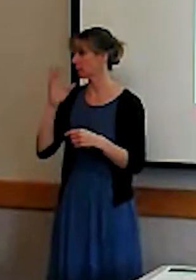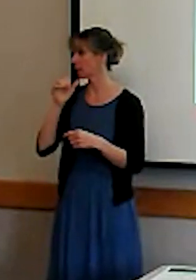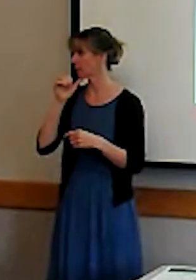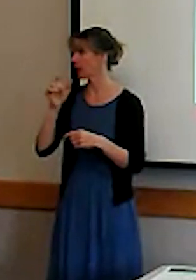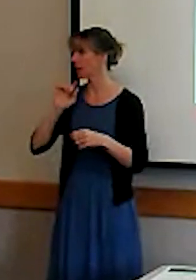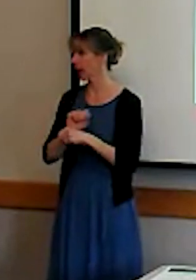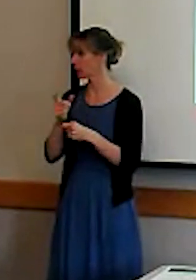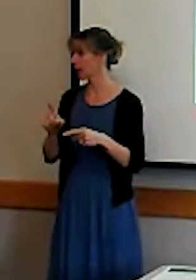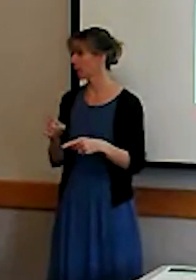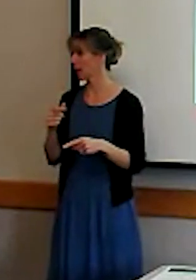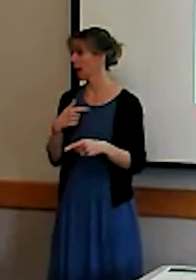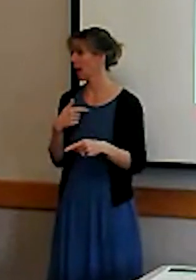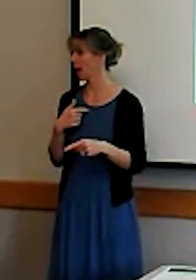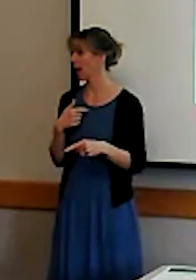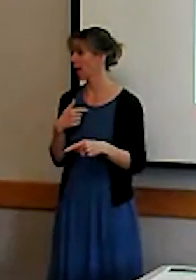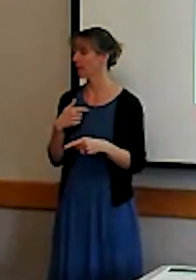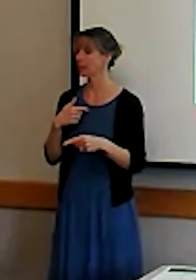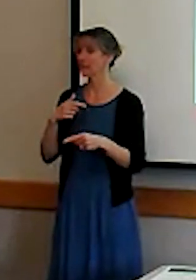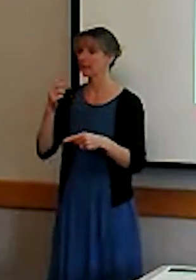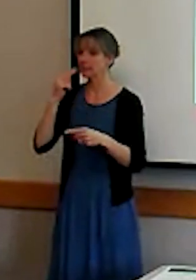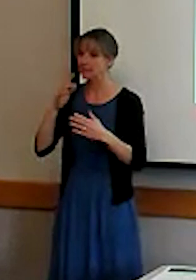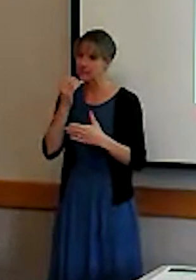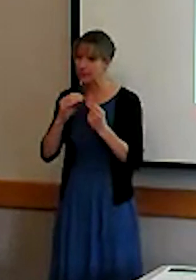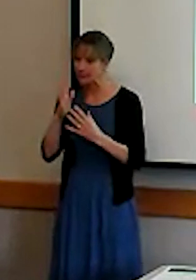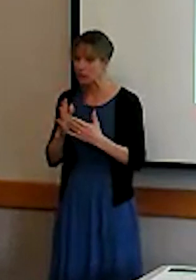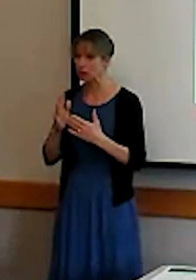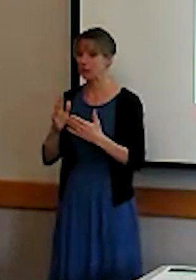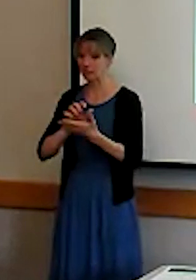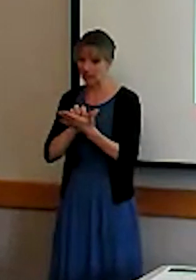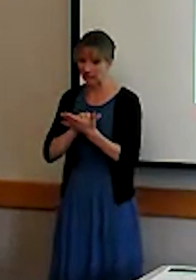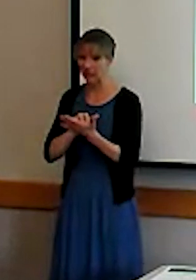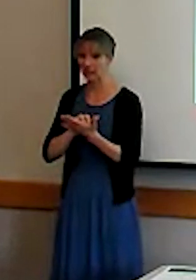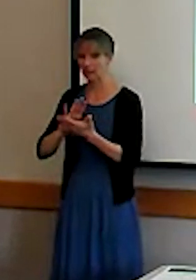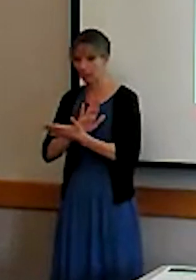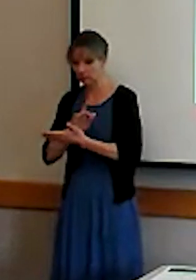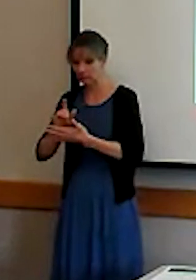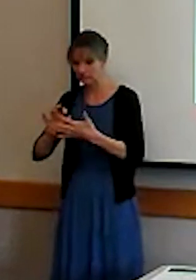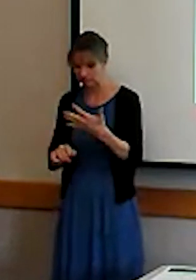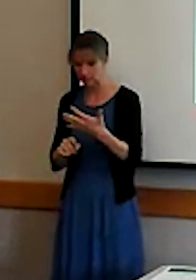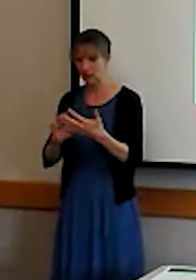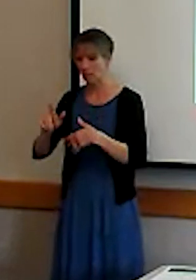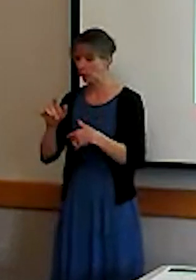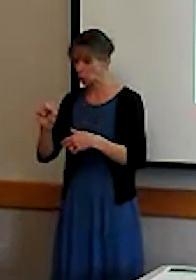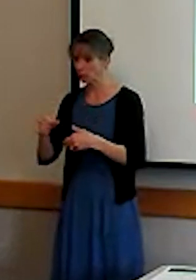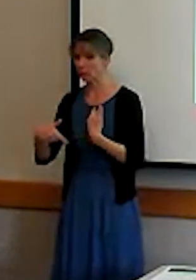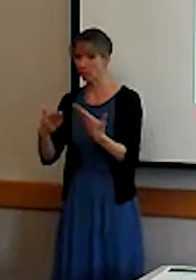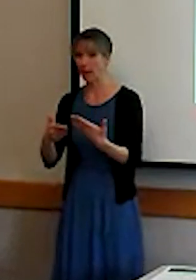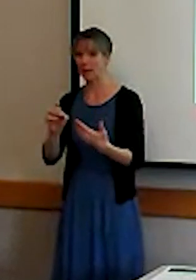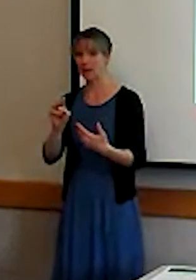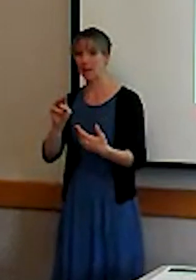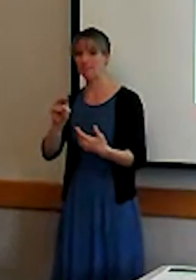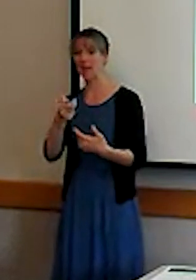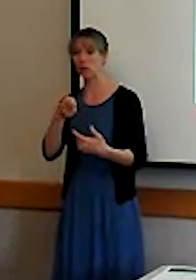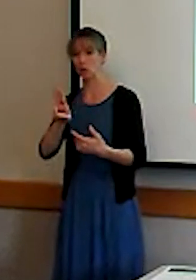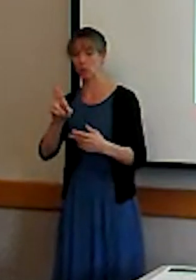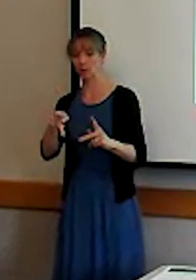I'm a dietitian and it would take me a calculator, pen and paper, and all of my tools to provide a menu for